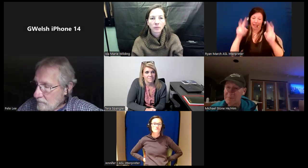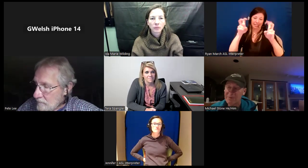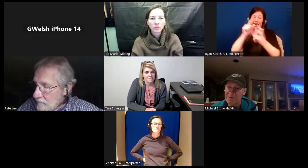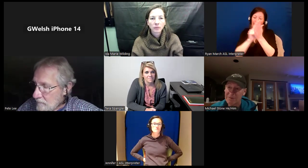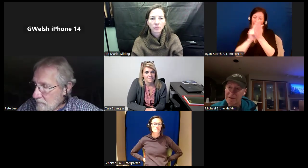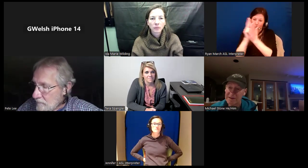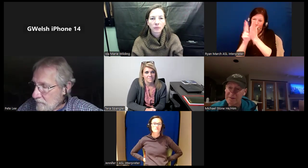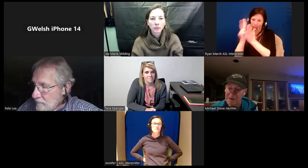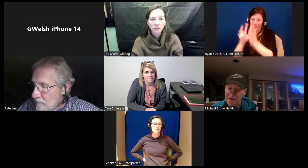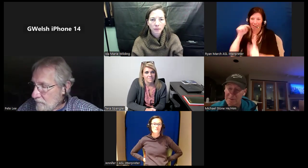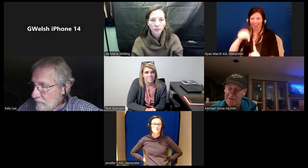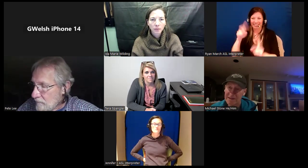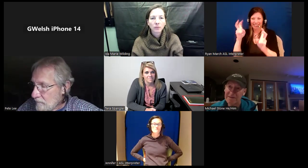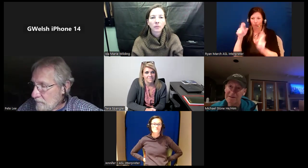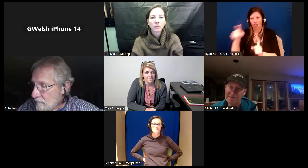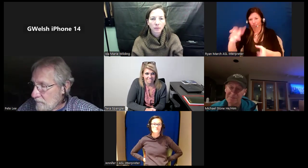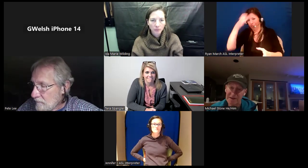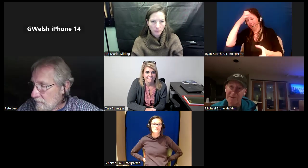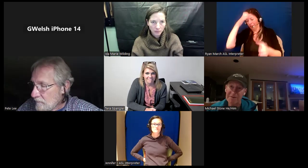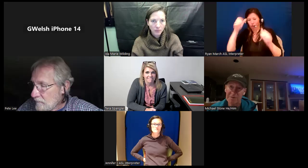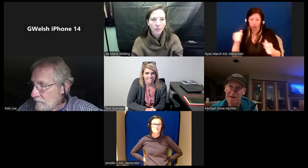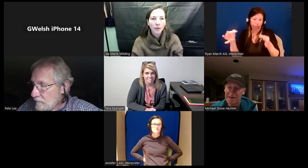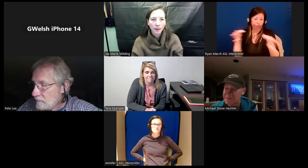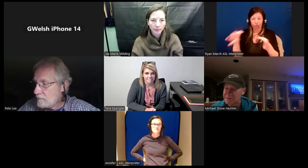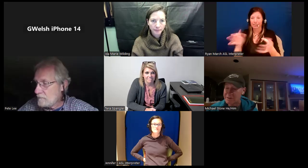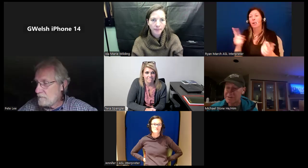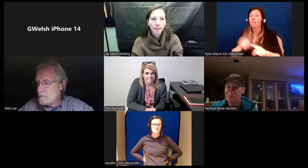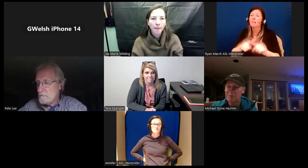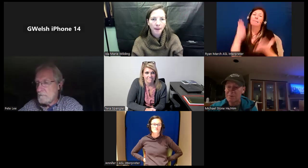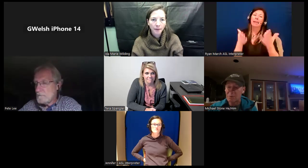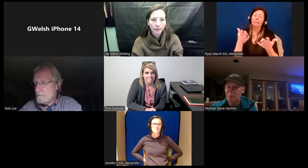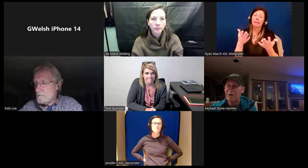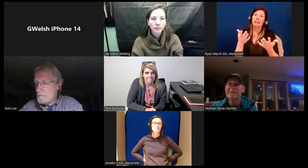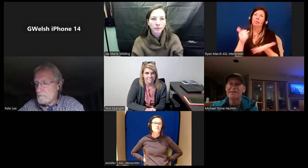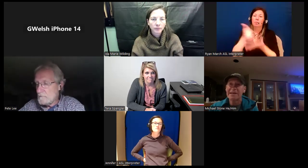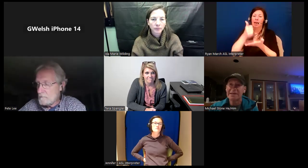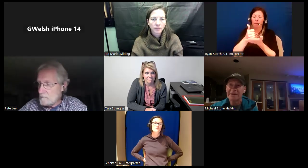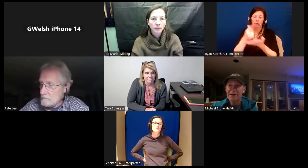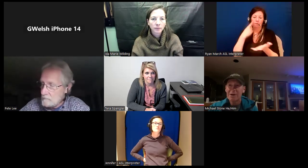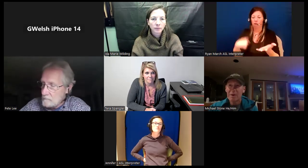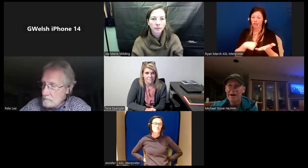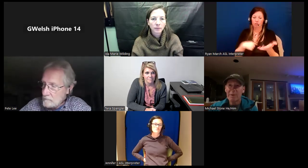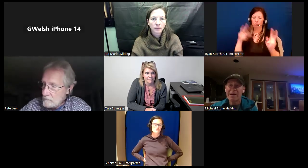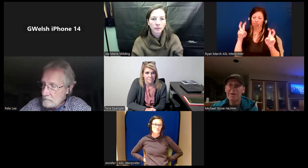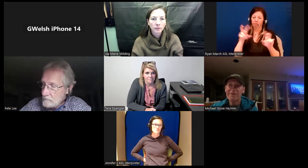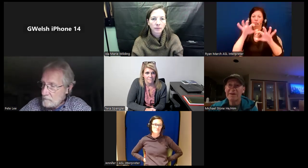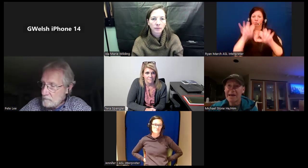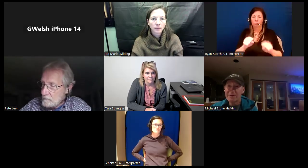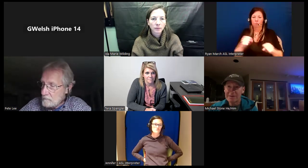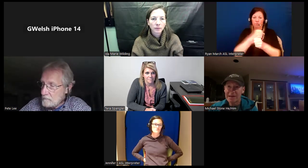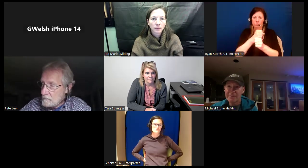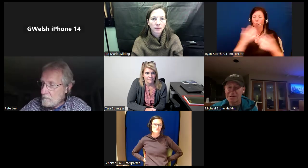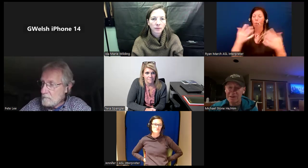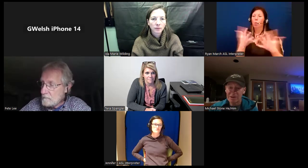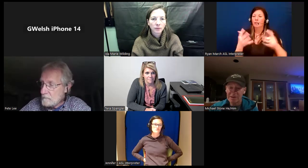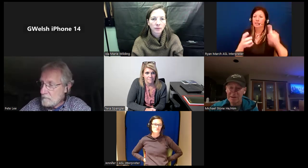be helpful if we did a bit of a write up as to what is the need, why are we even having